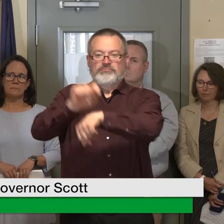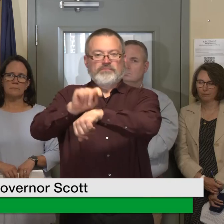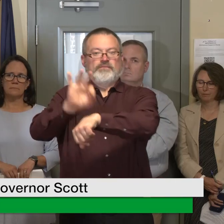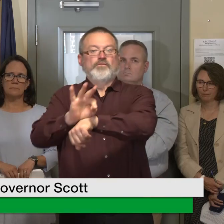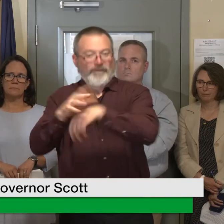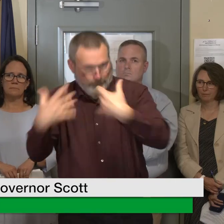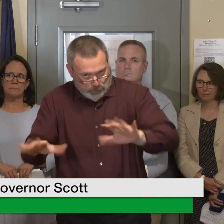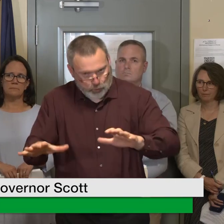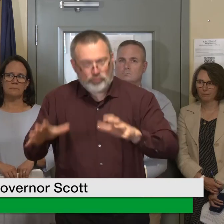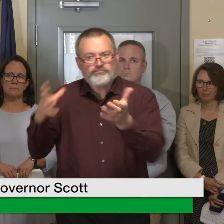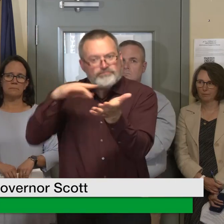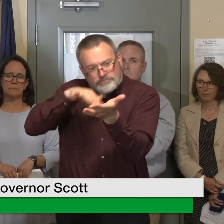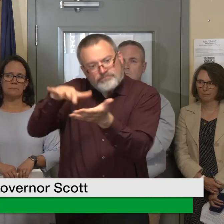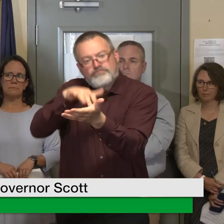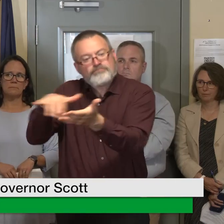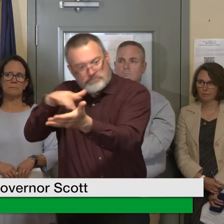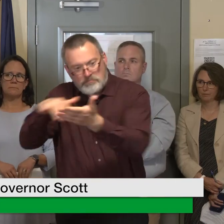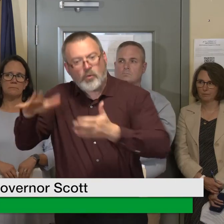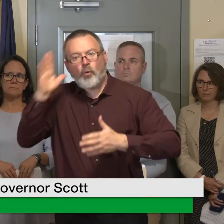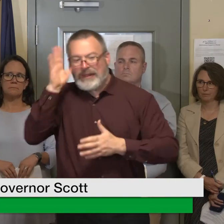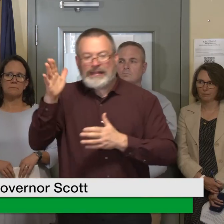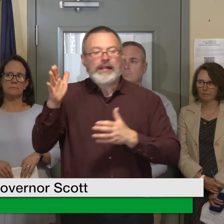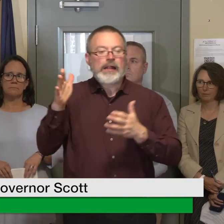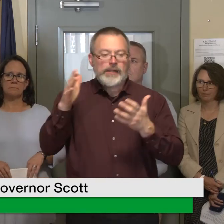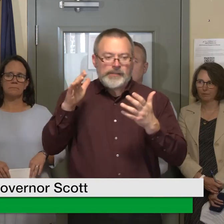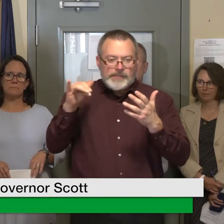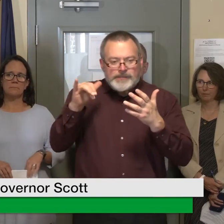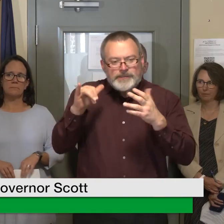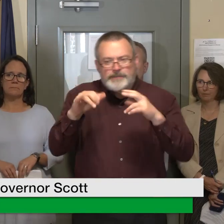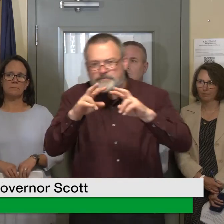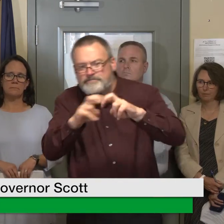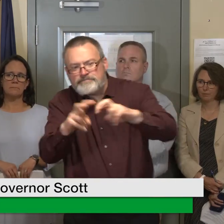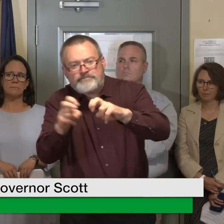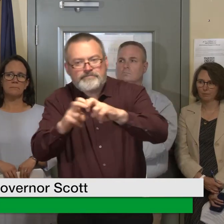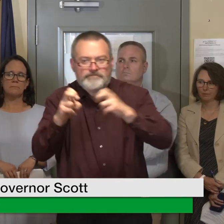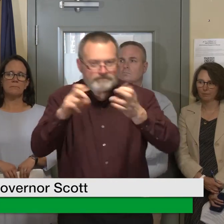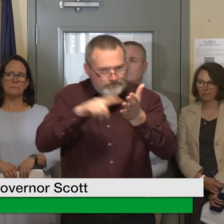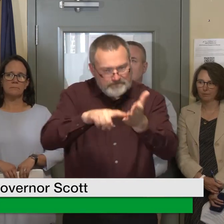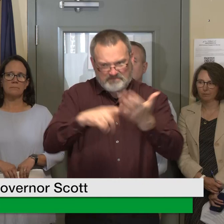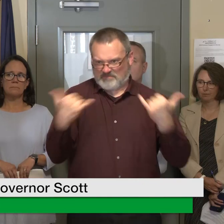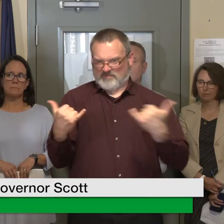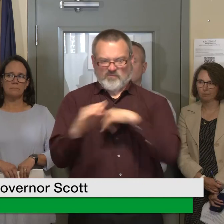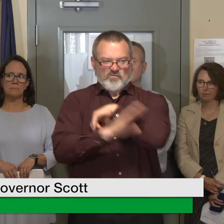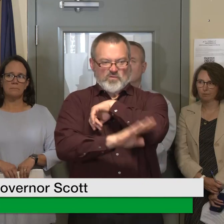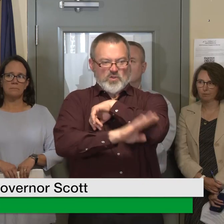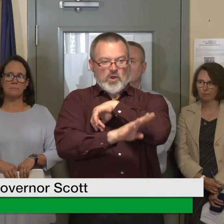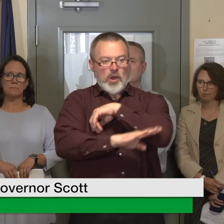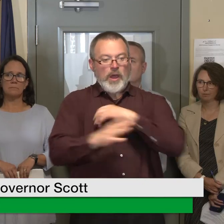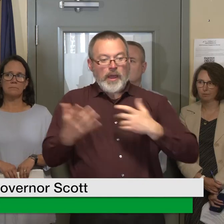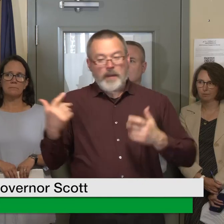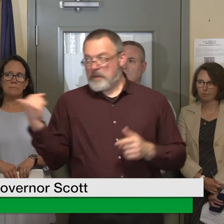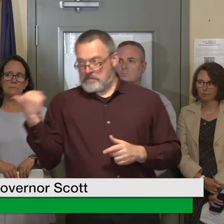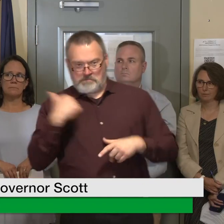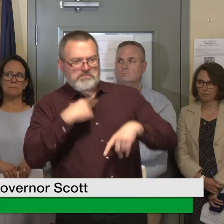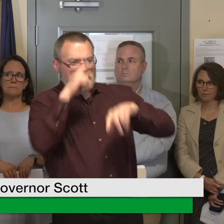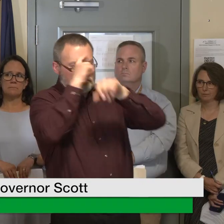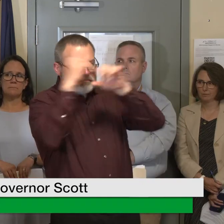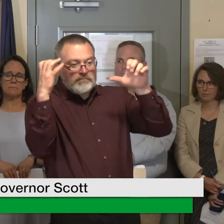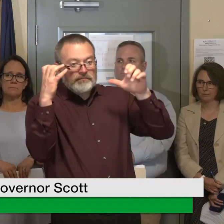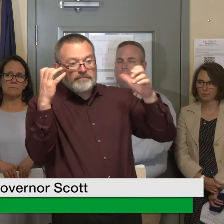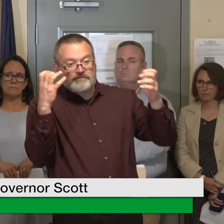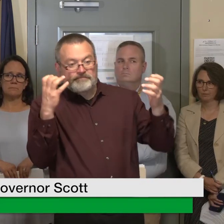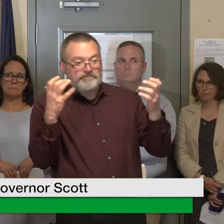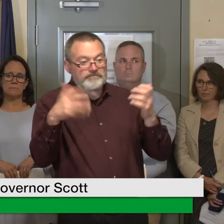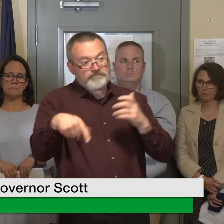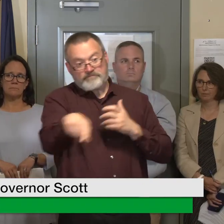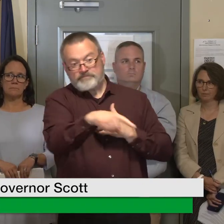But this study group is just going to forward some of, probably, I would expect, maybe forward some